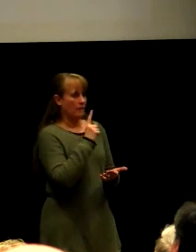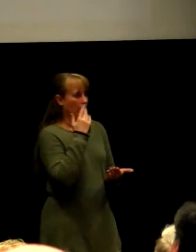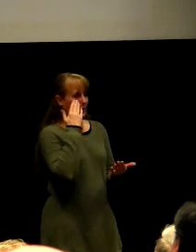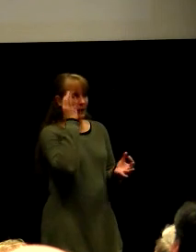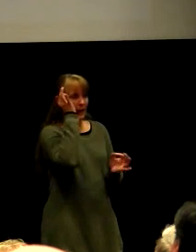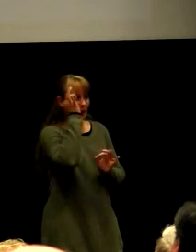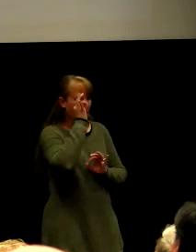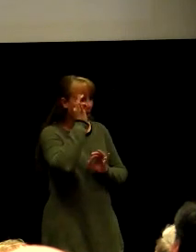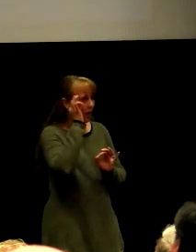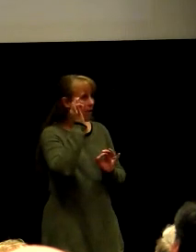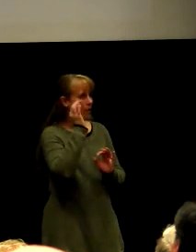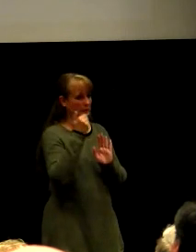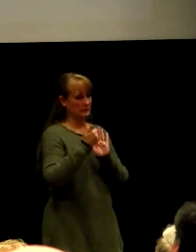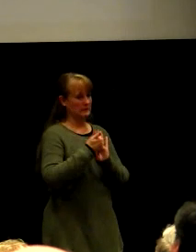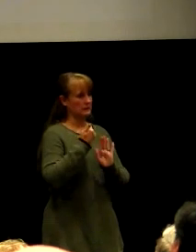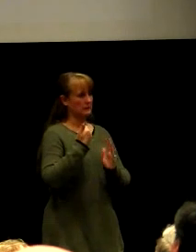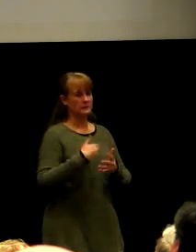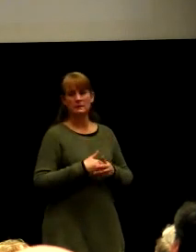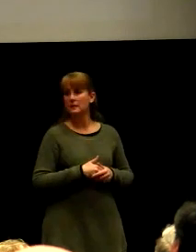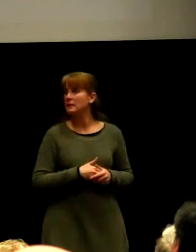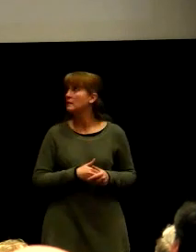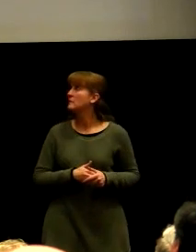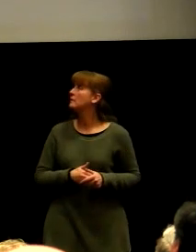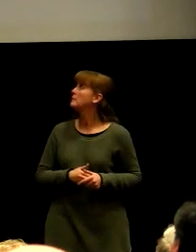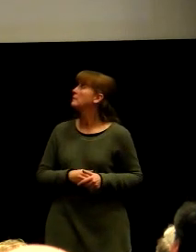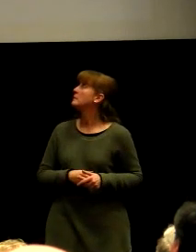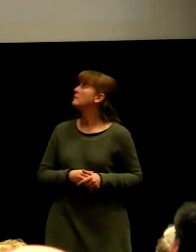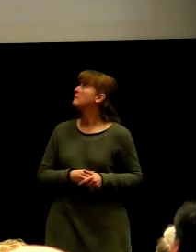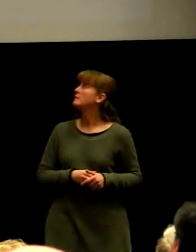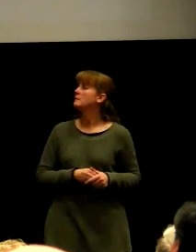unknown. I'm going to transition here.